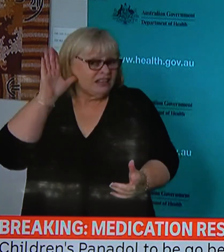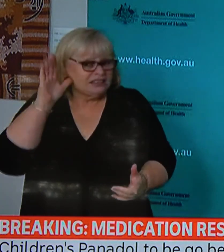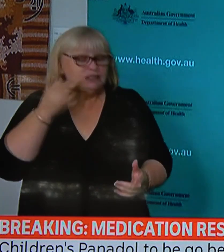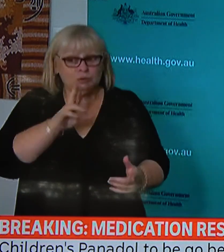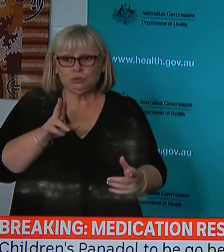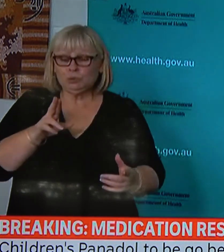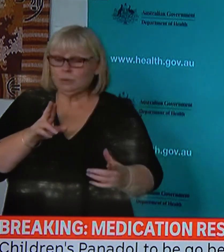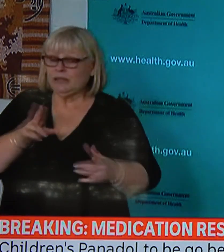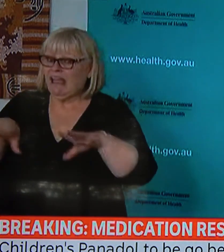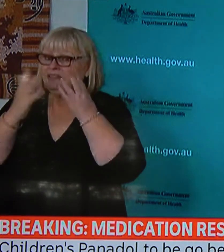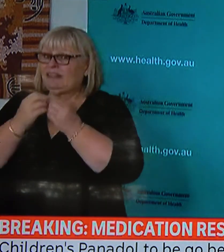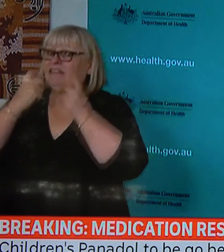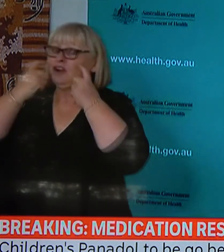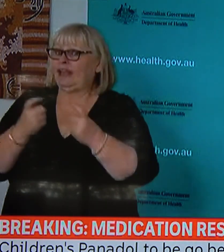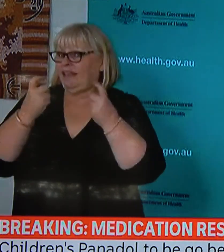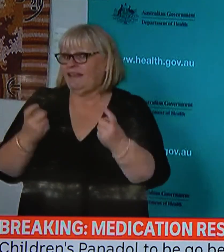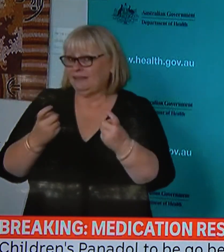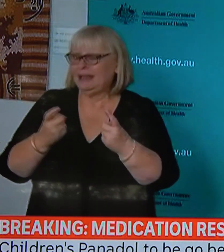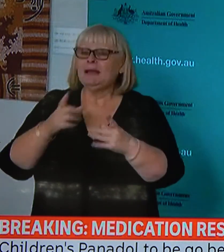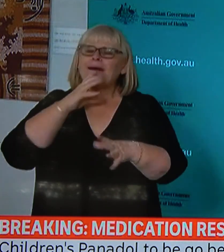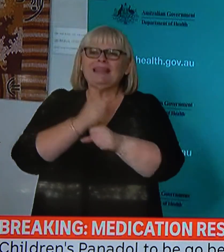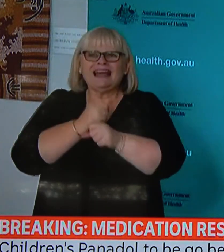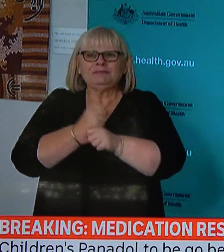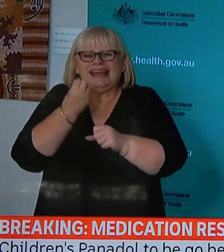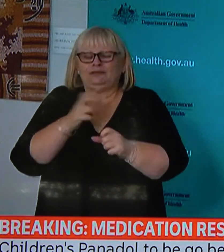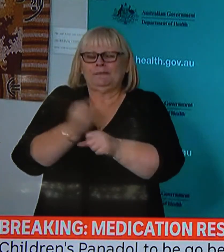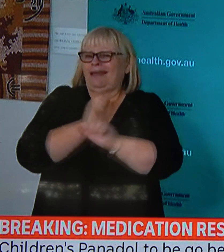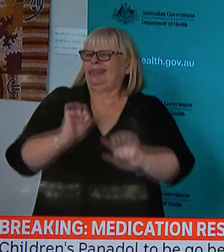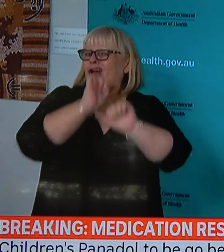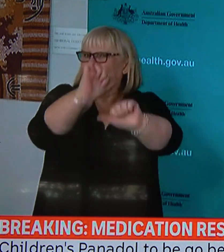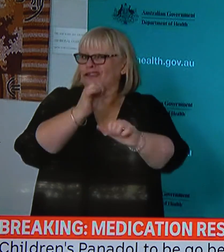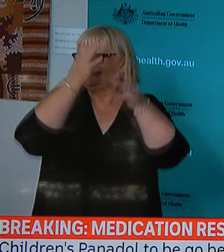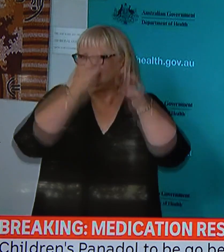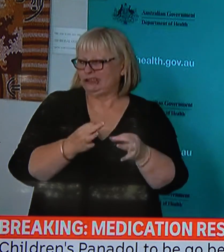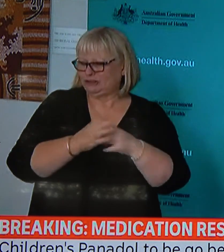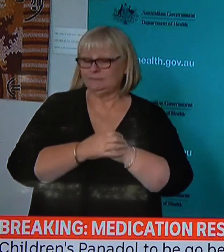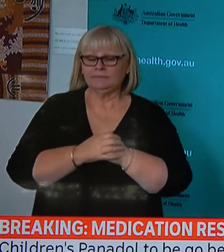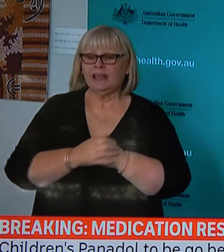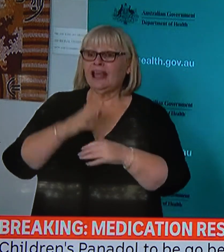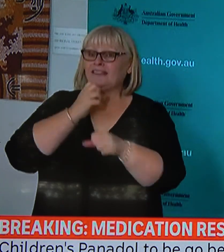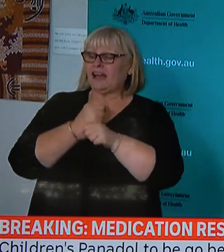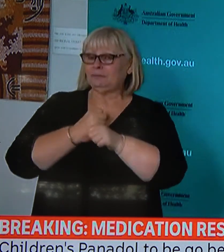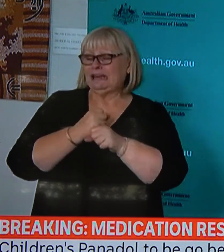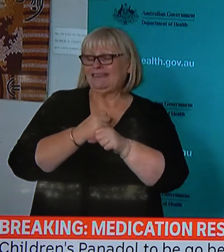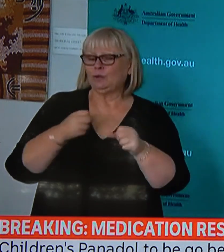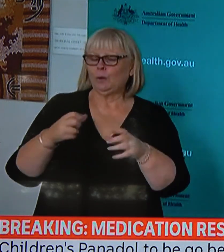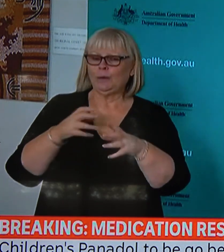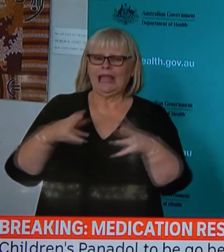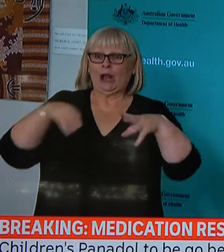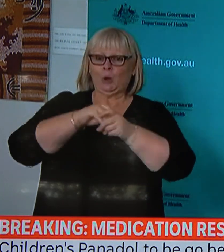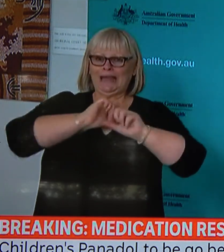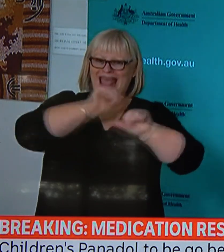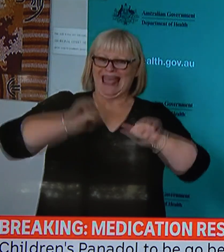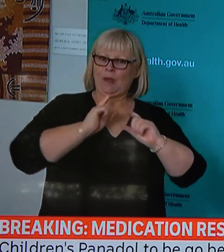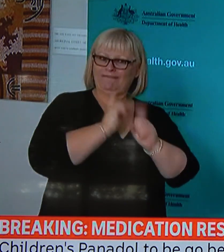to the advice very carefully. But of course, governments need to make their decisions, and governments particularly need to take in other